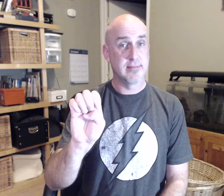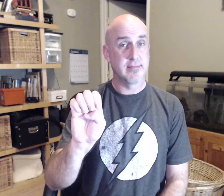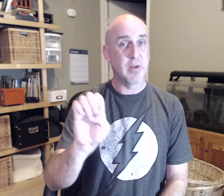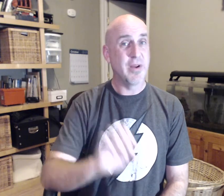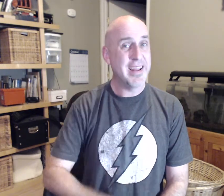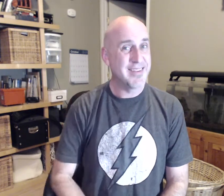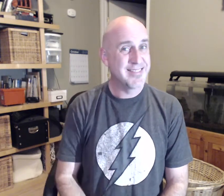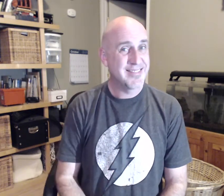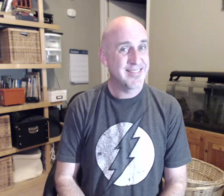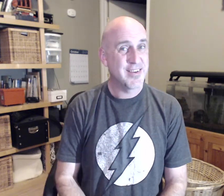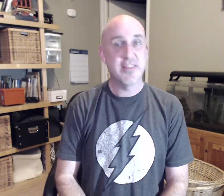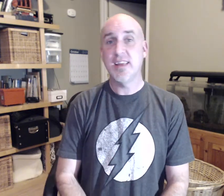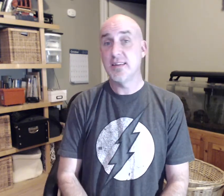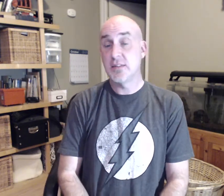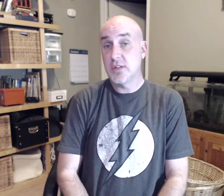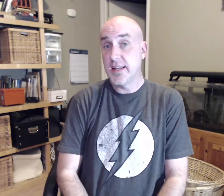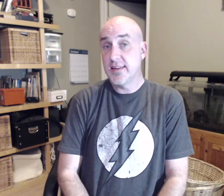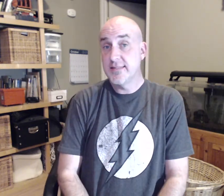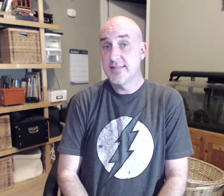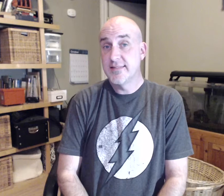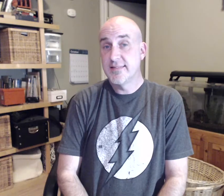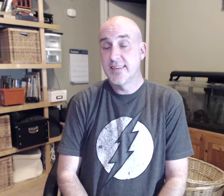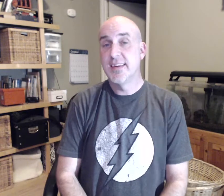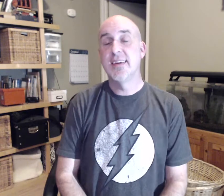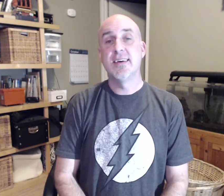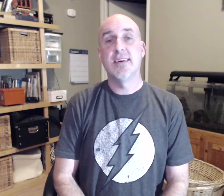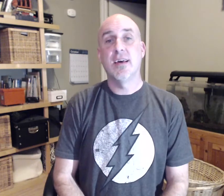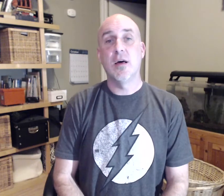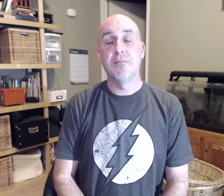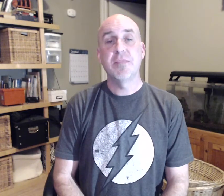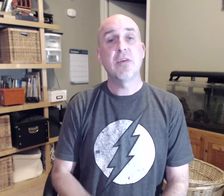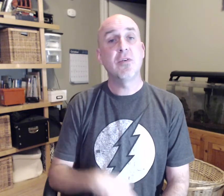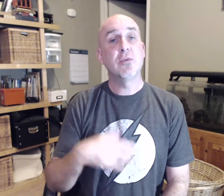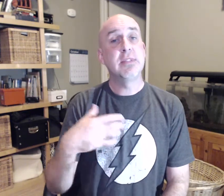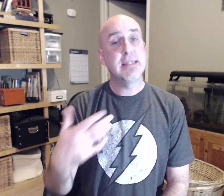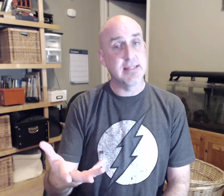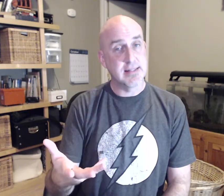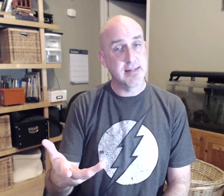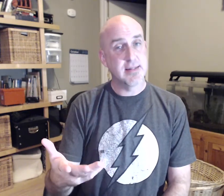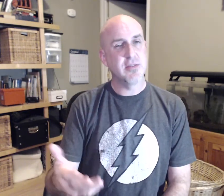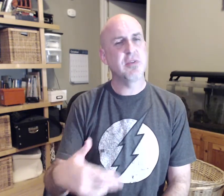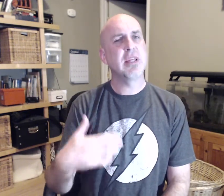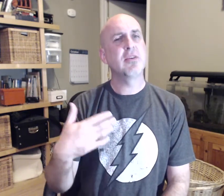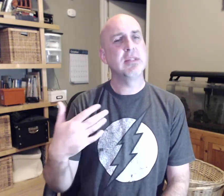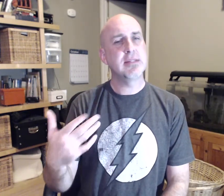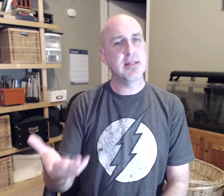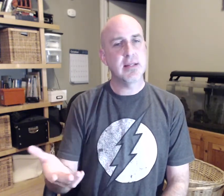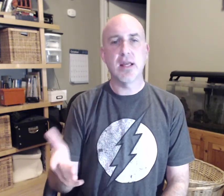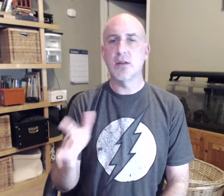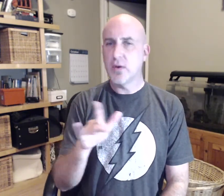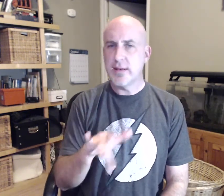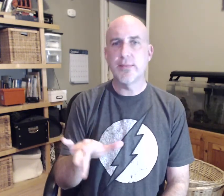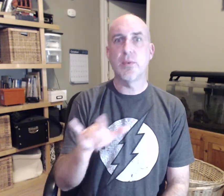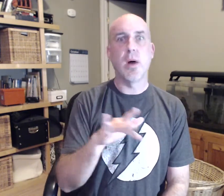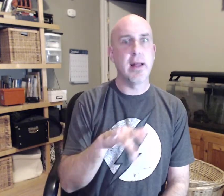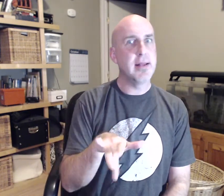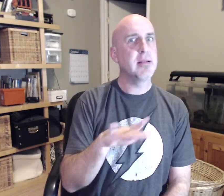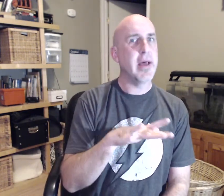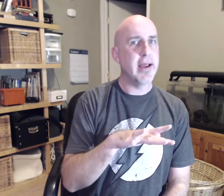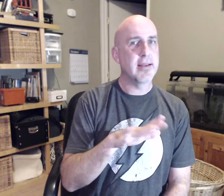All right, what do you think? Did you get it? If you didn't, if you feel like you need to see it again, go ahead and rewind back and